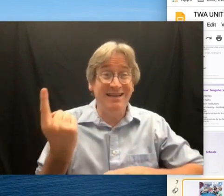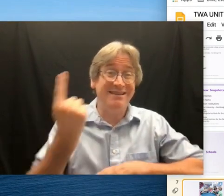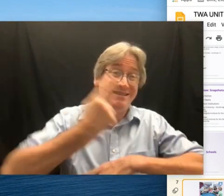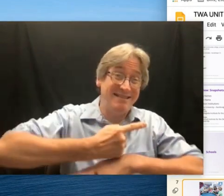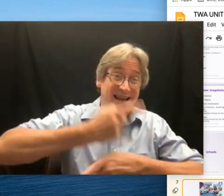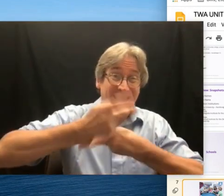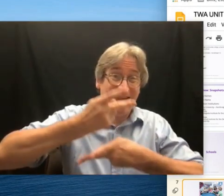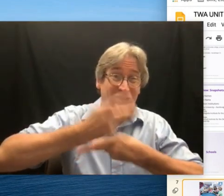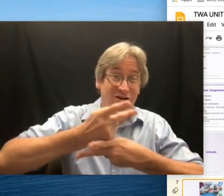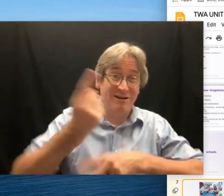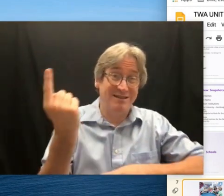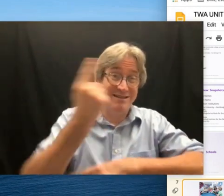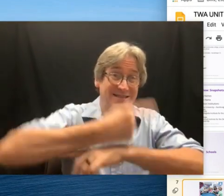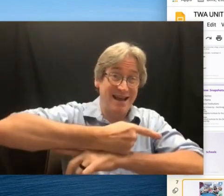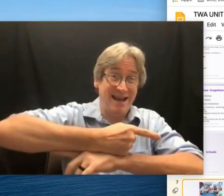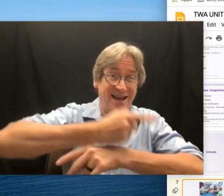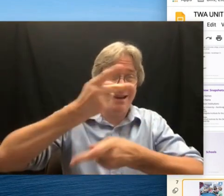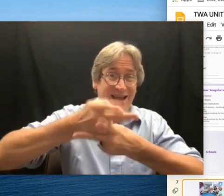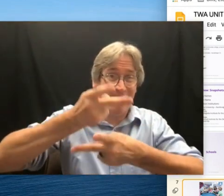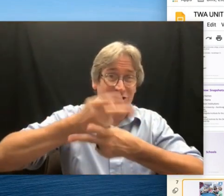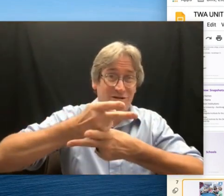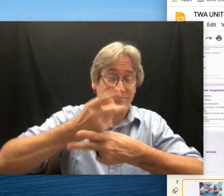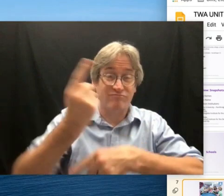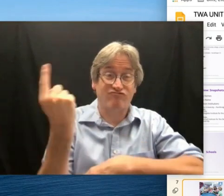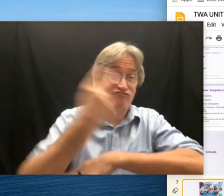I've seen daycare,